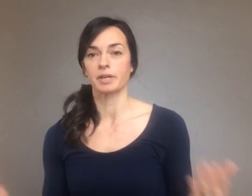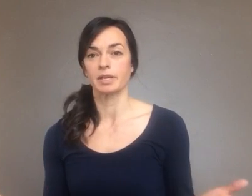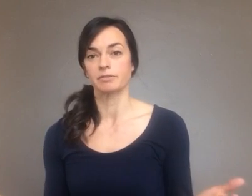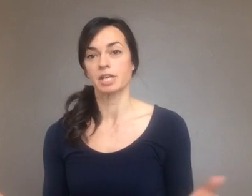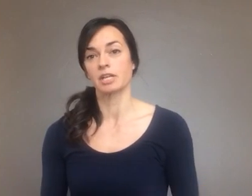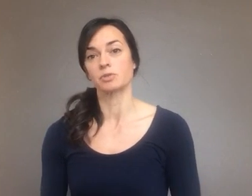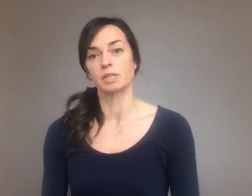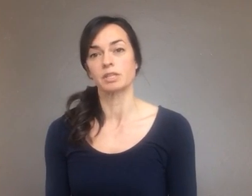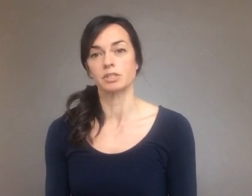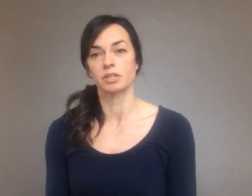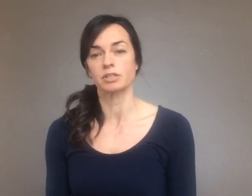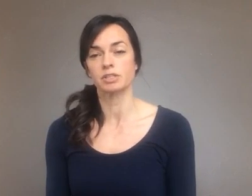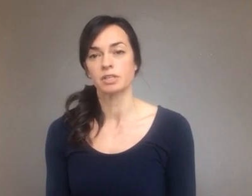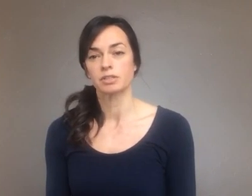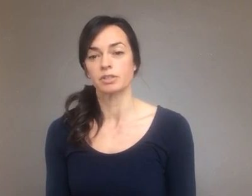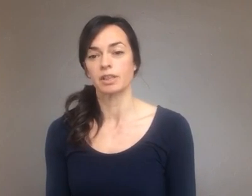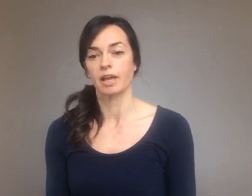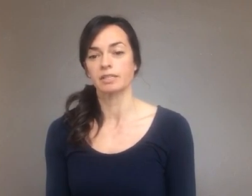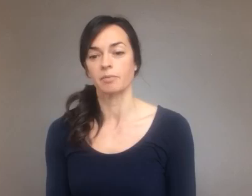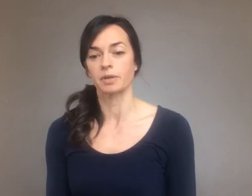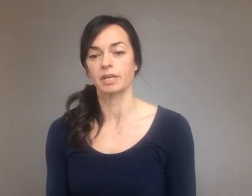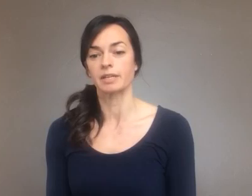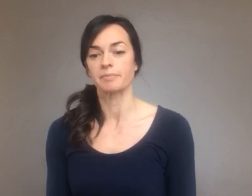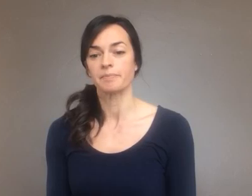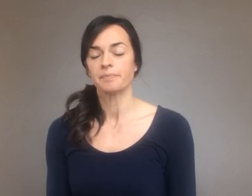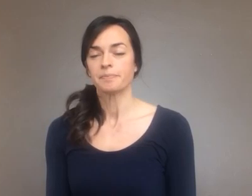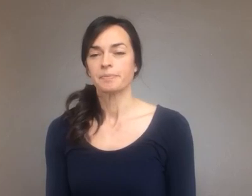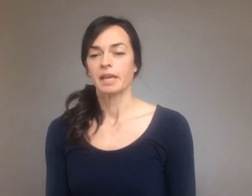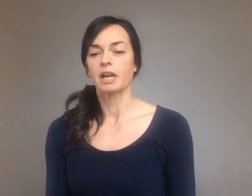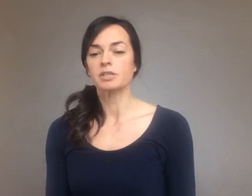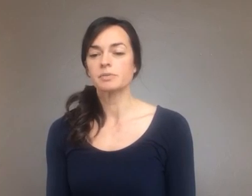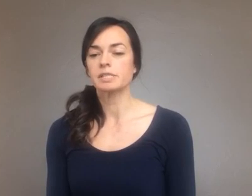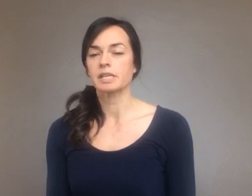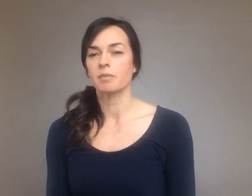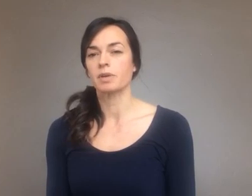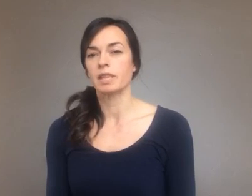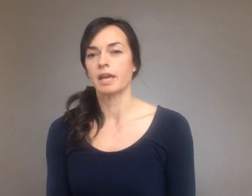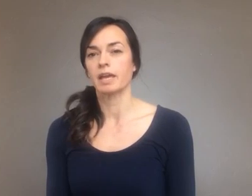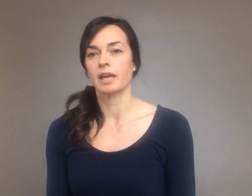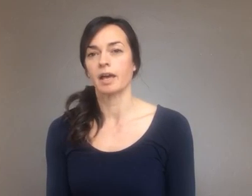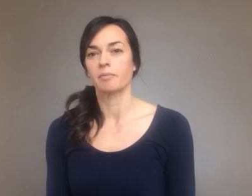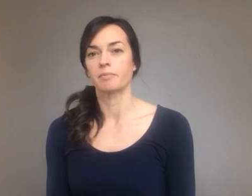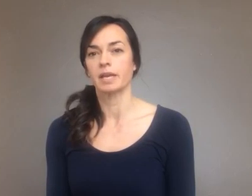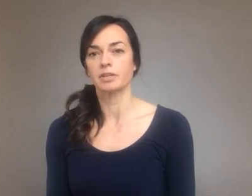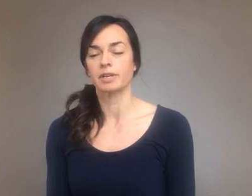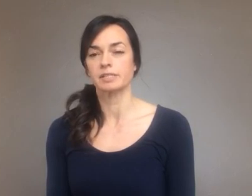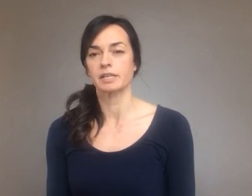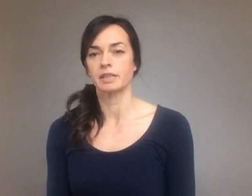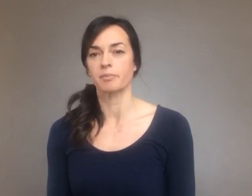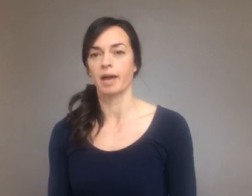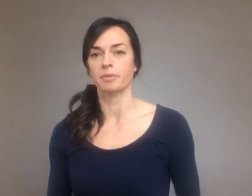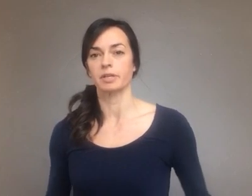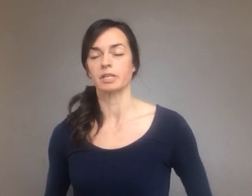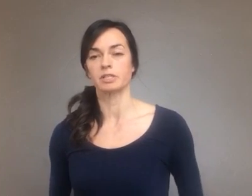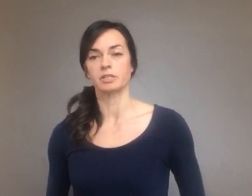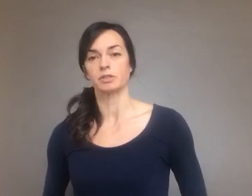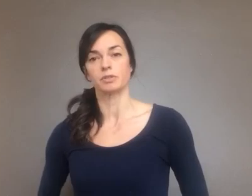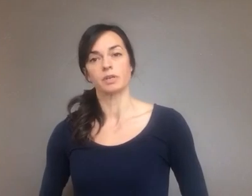period of change within the church during that time period. It also was a time when they began translating the Bible into